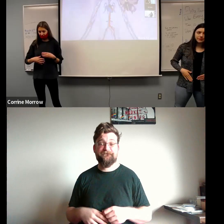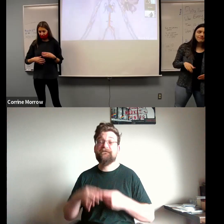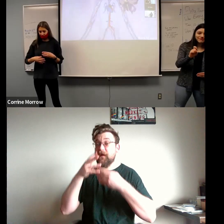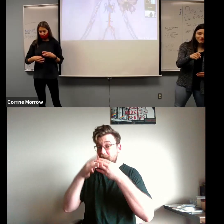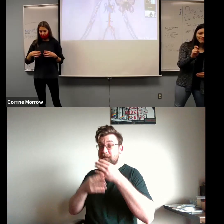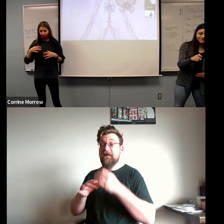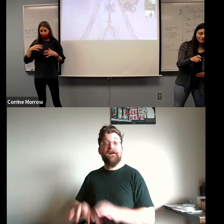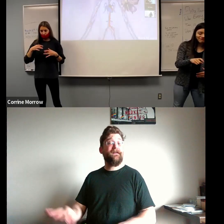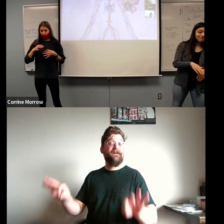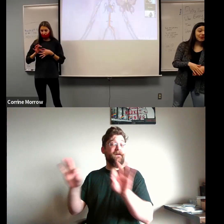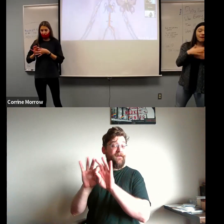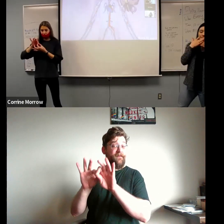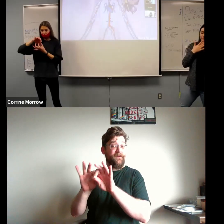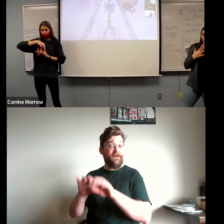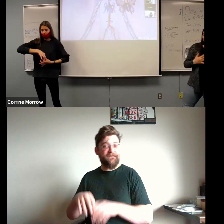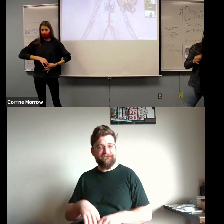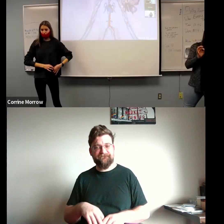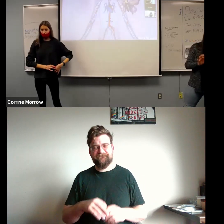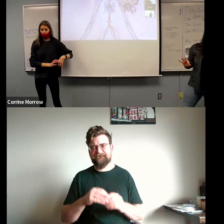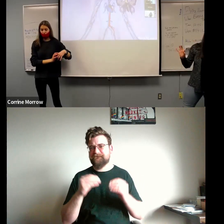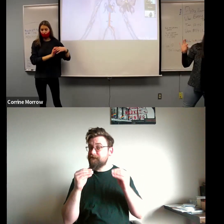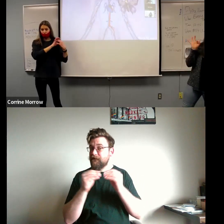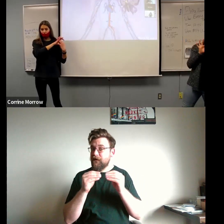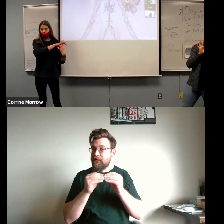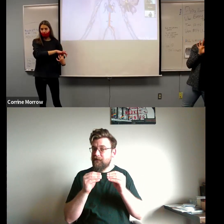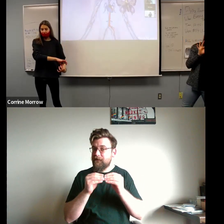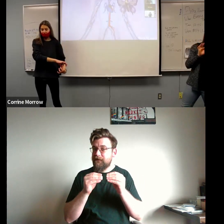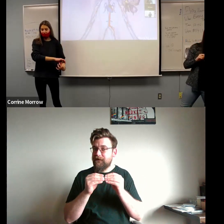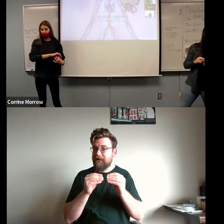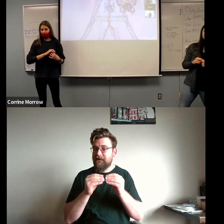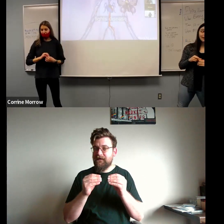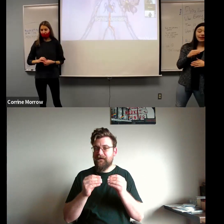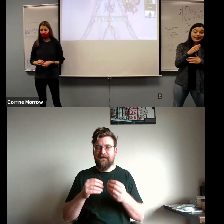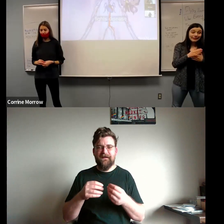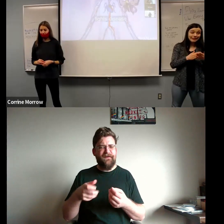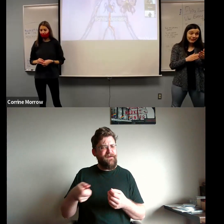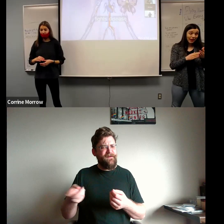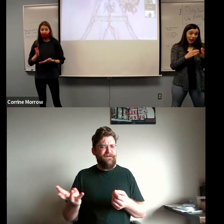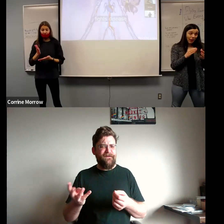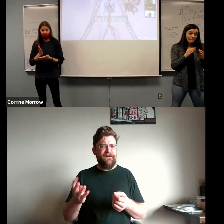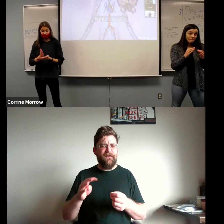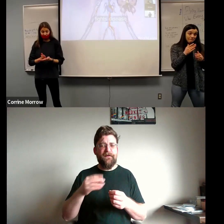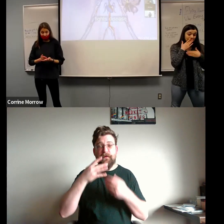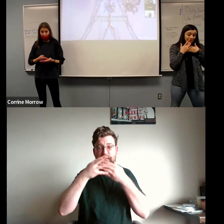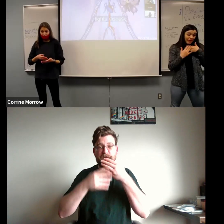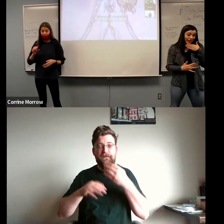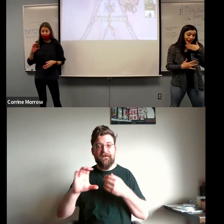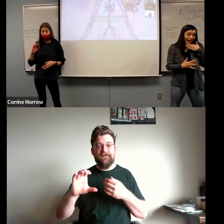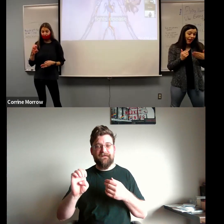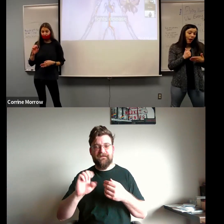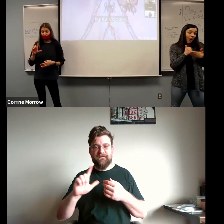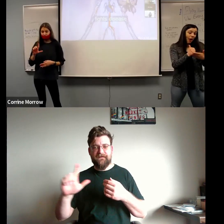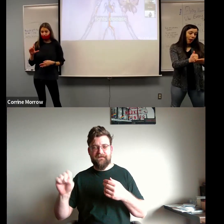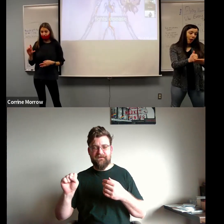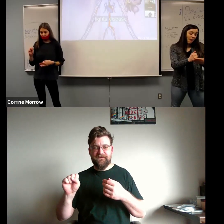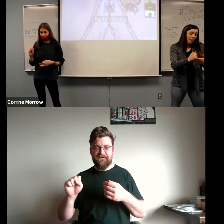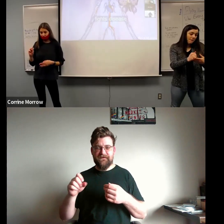wait, there's more. Some cells in the blood help fight diseases, and the circulating blood also helps maintain your body